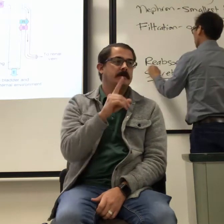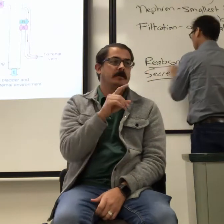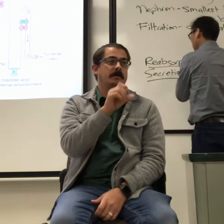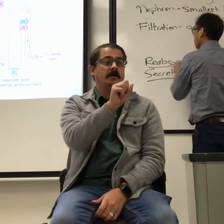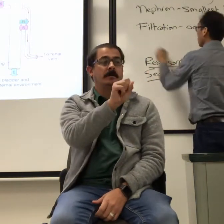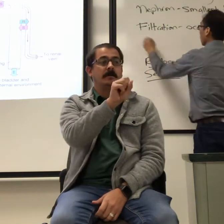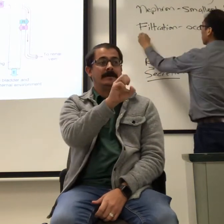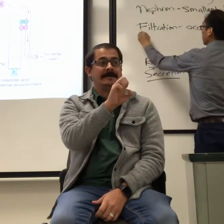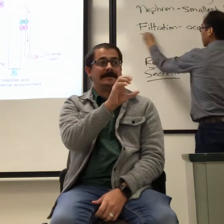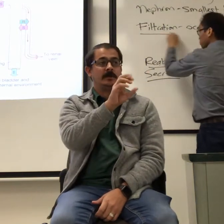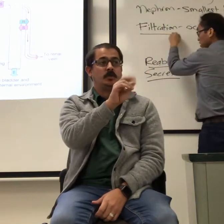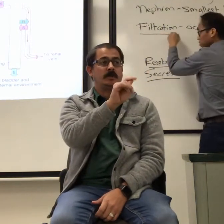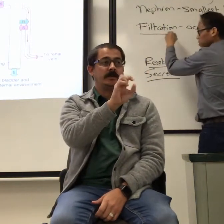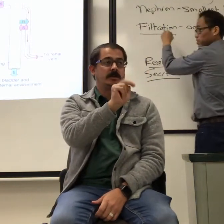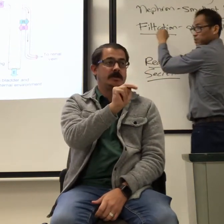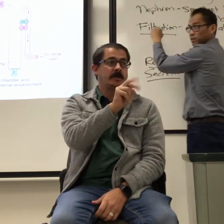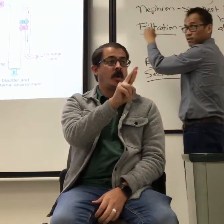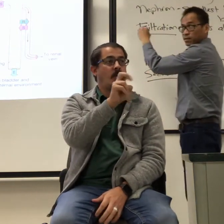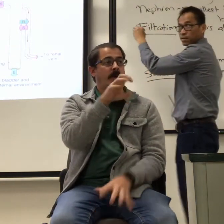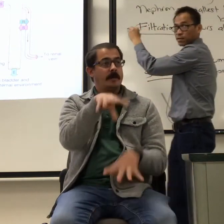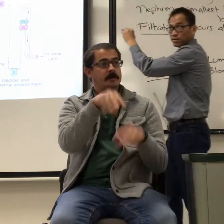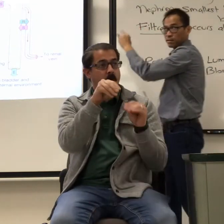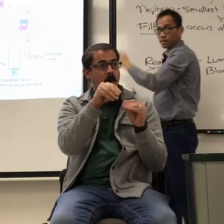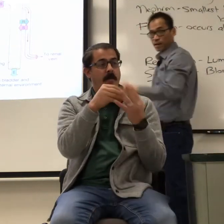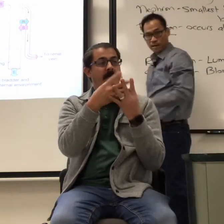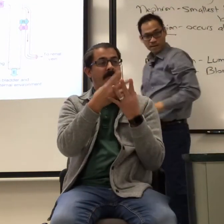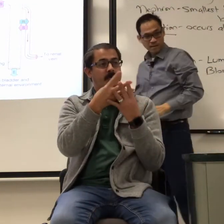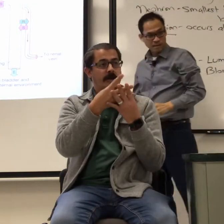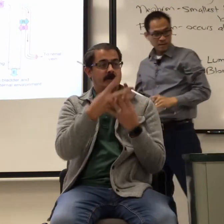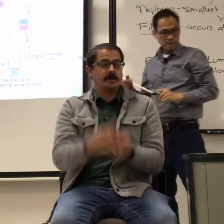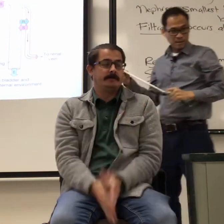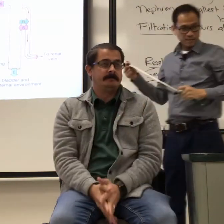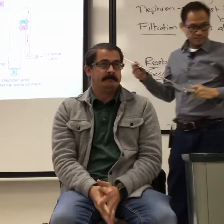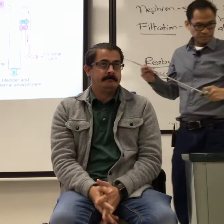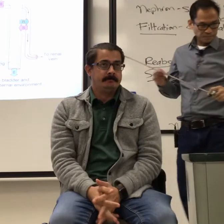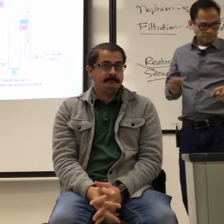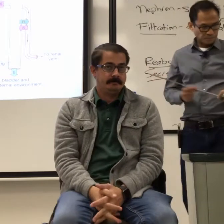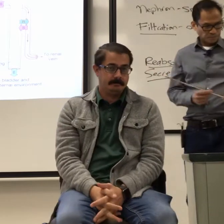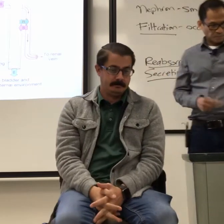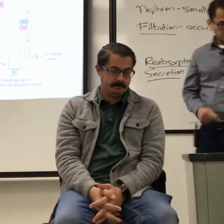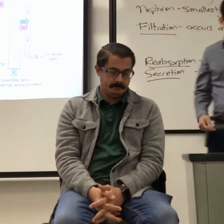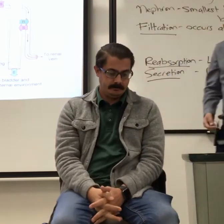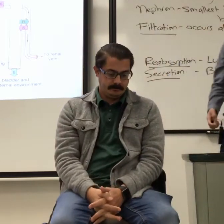secretion, reabsorb, filtration. Okay.